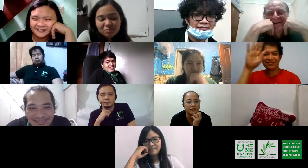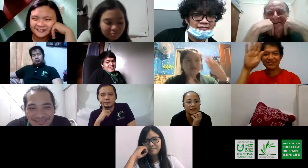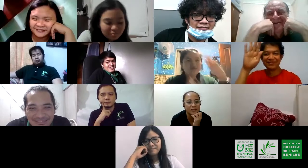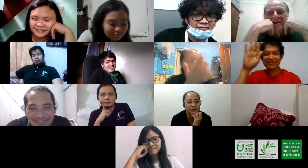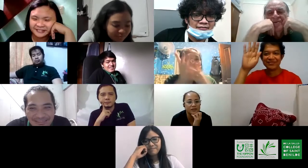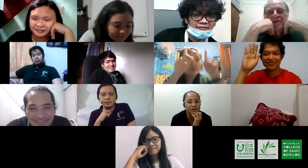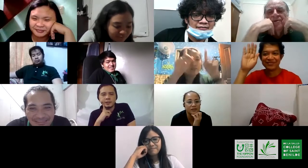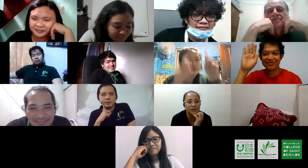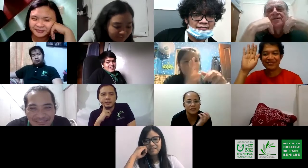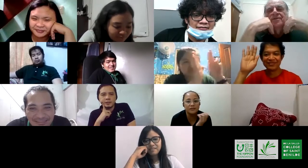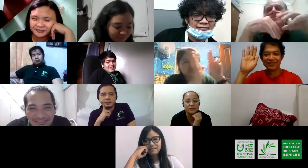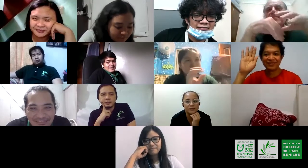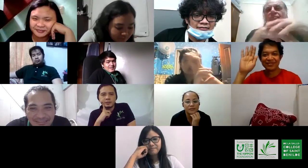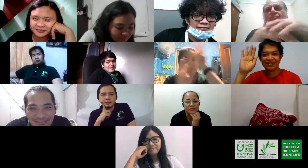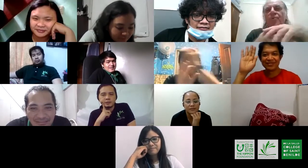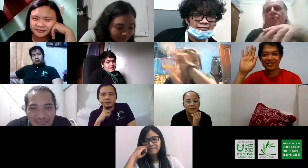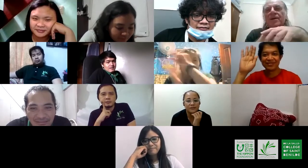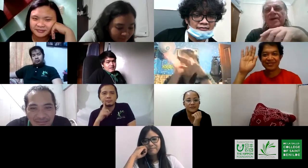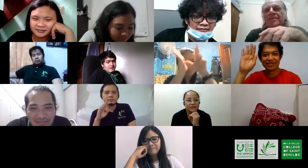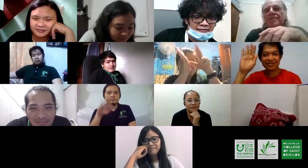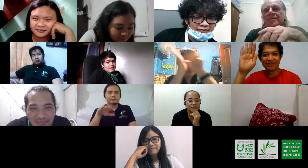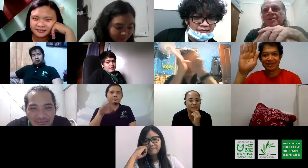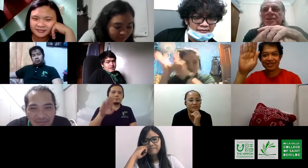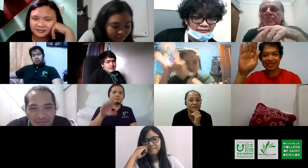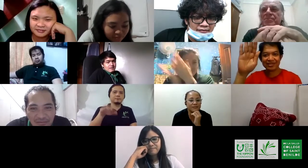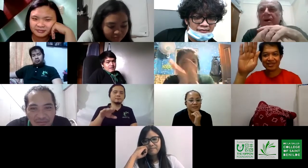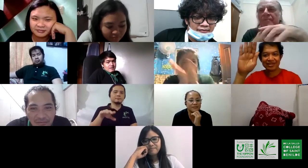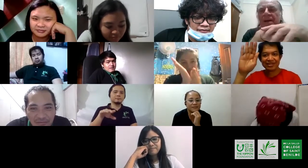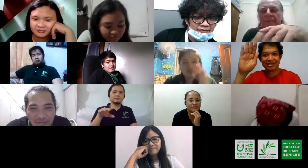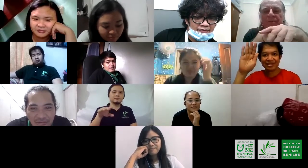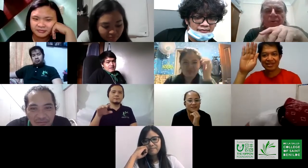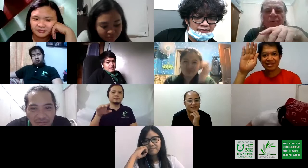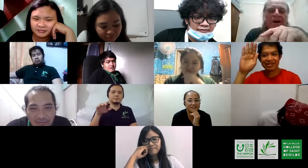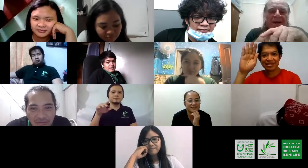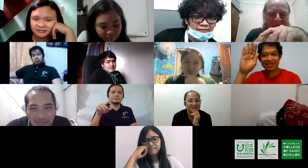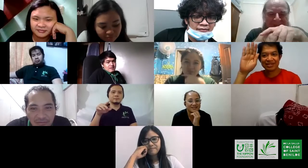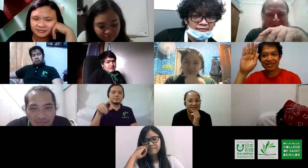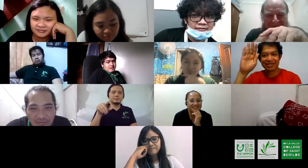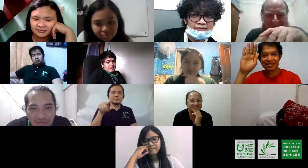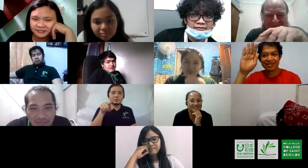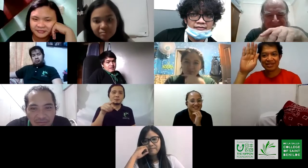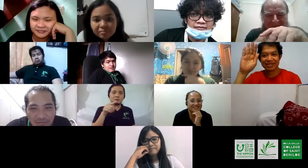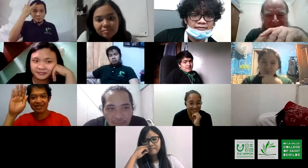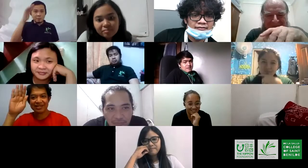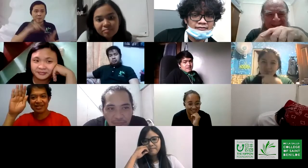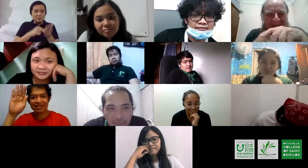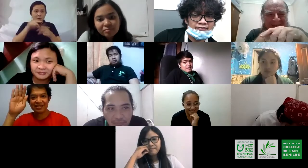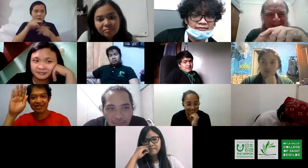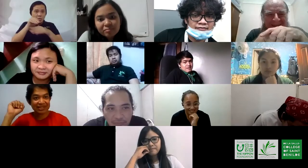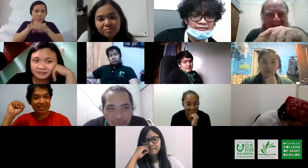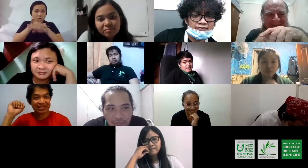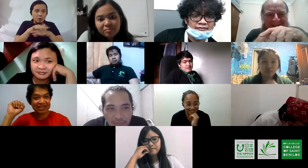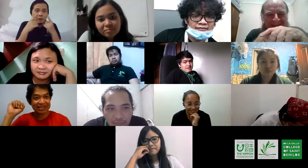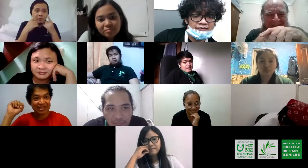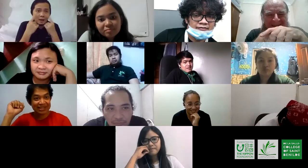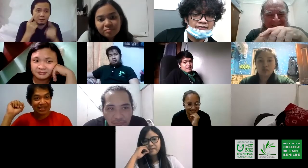it. So I think it's very smart of you to mix it. So we